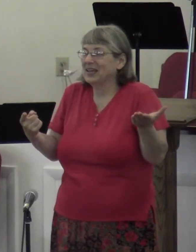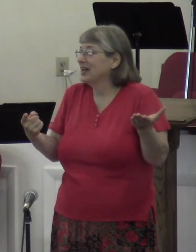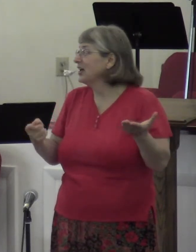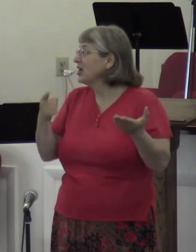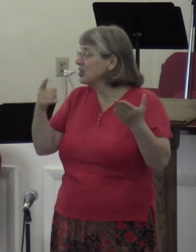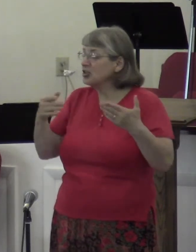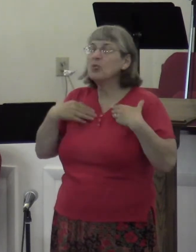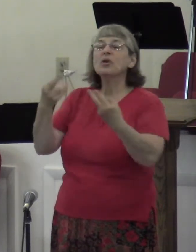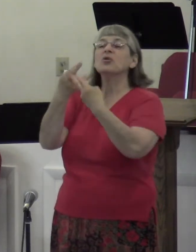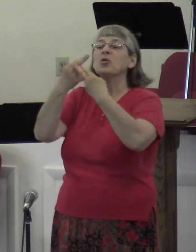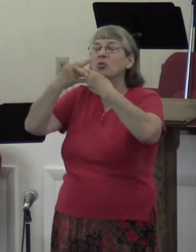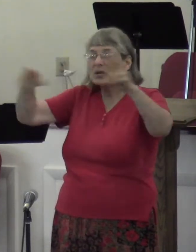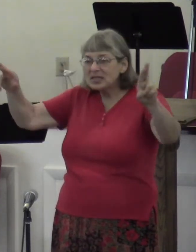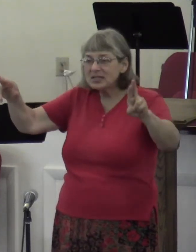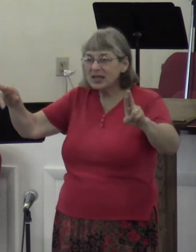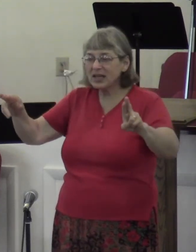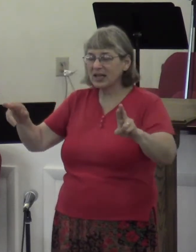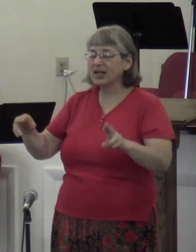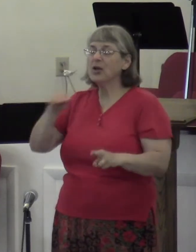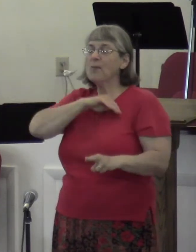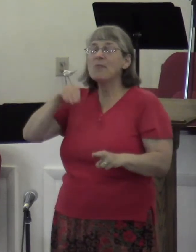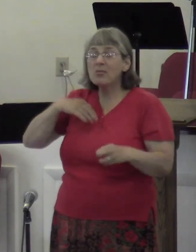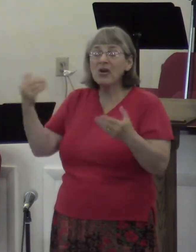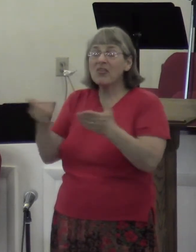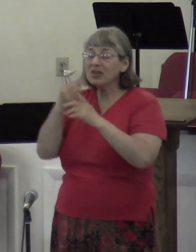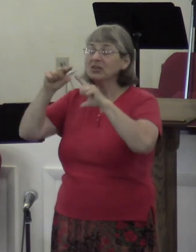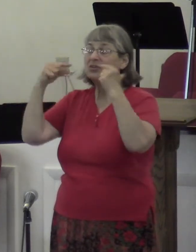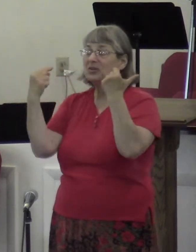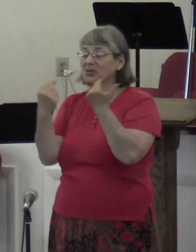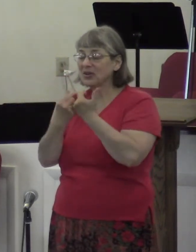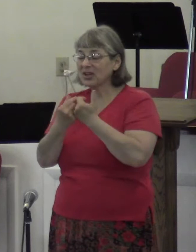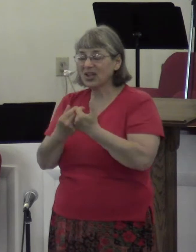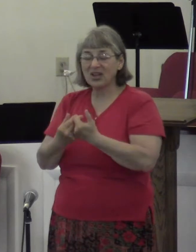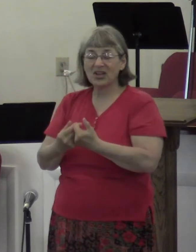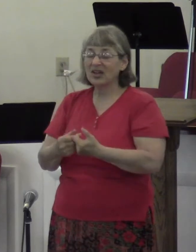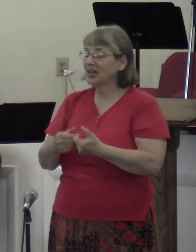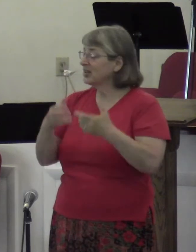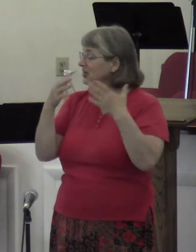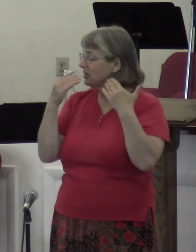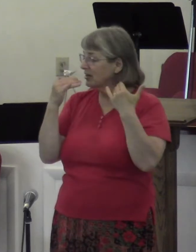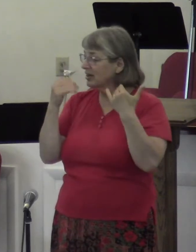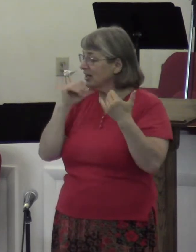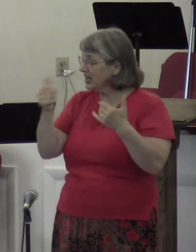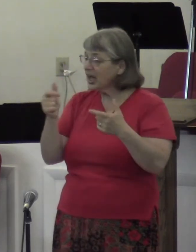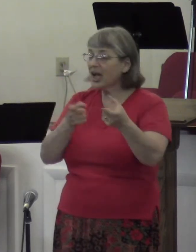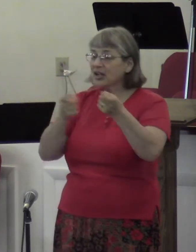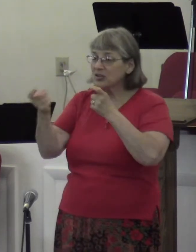You have been redeemed. You are a member of a new race. You are no longer